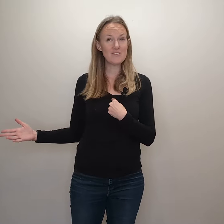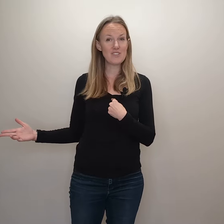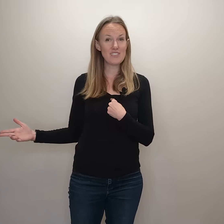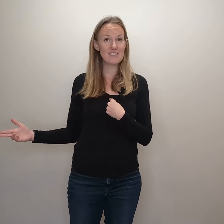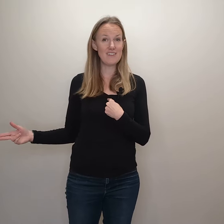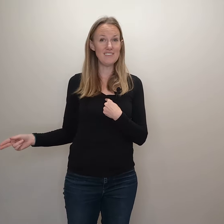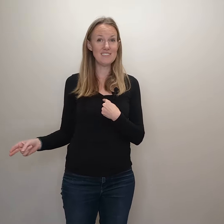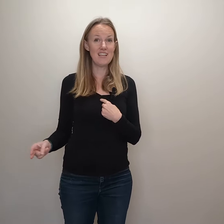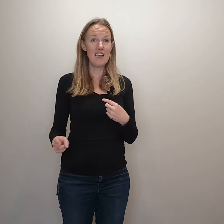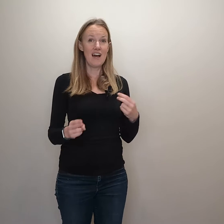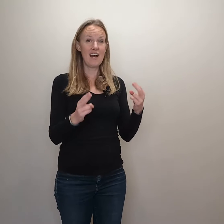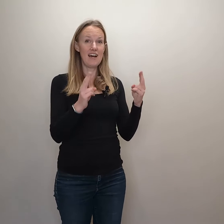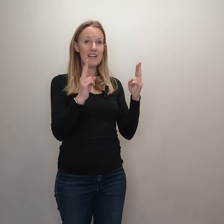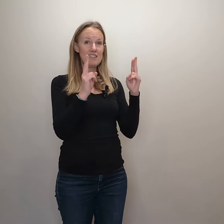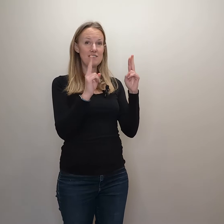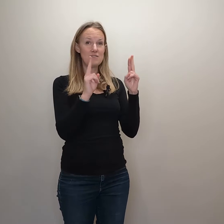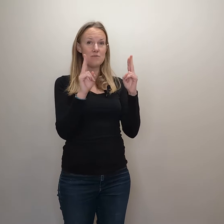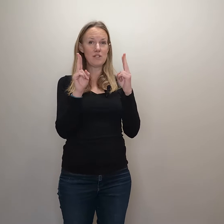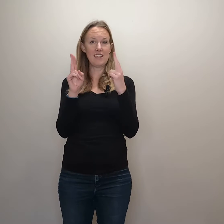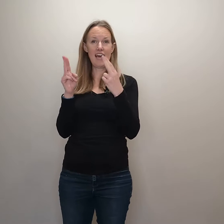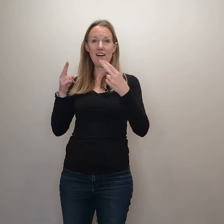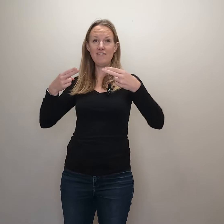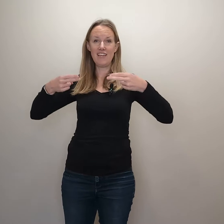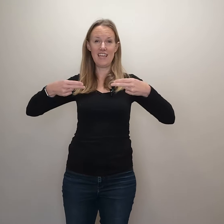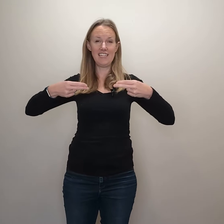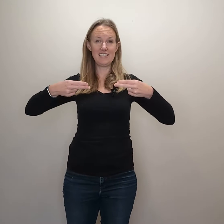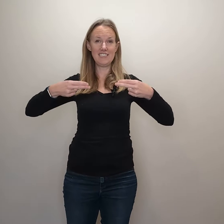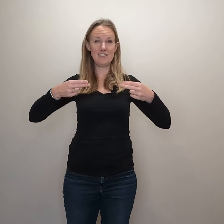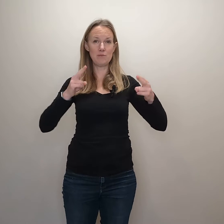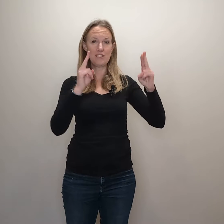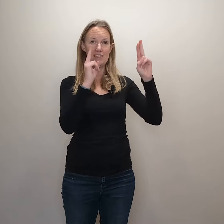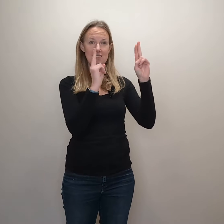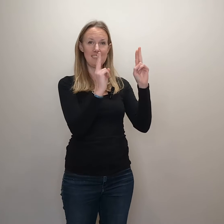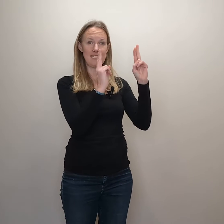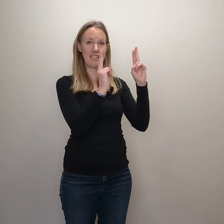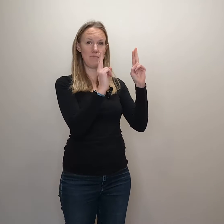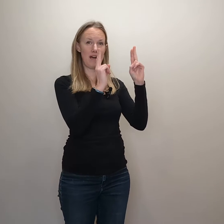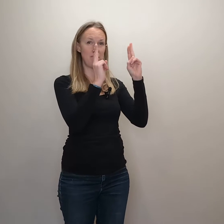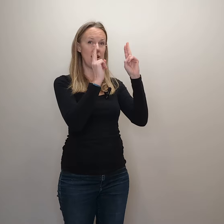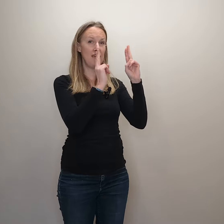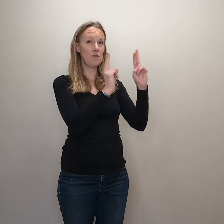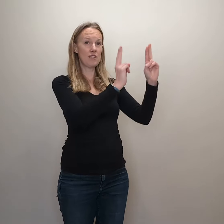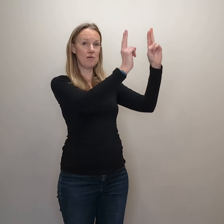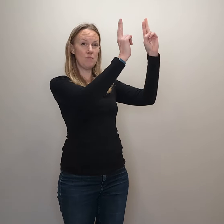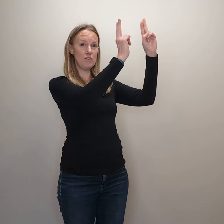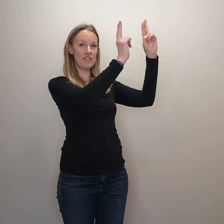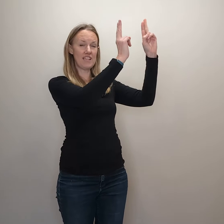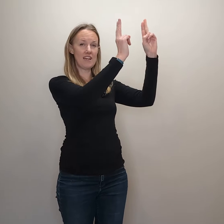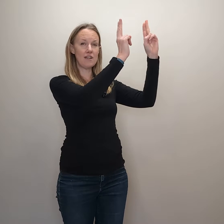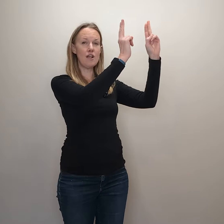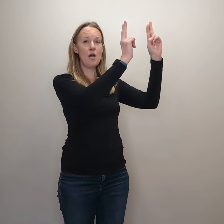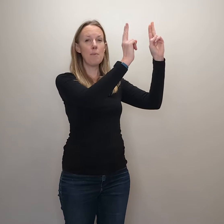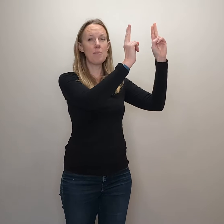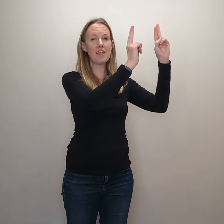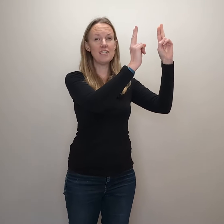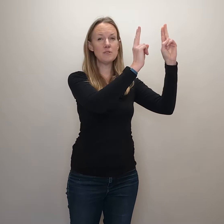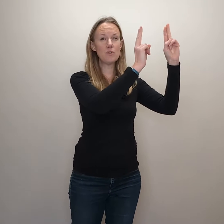for exalt. We're going to have H's. We're going to stand them up. We're going to move it there. But because we're